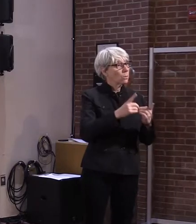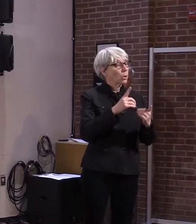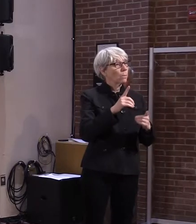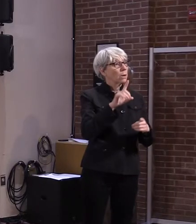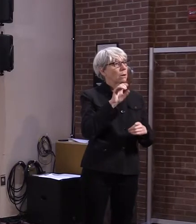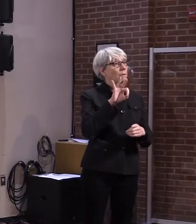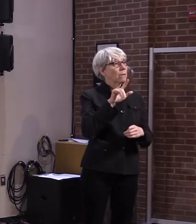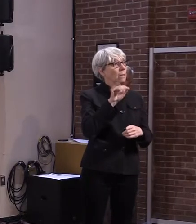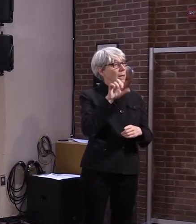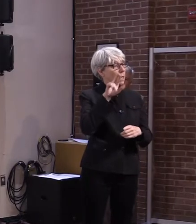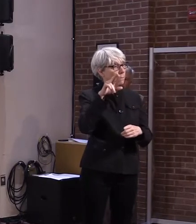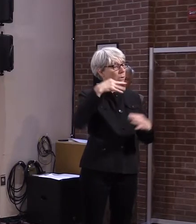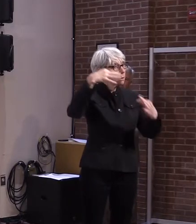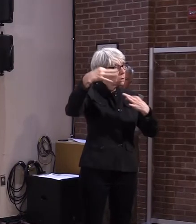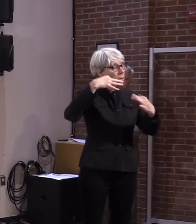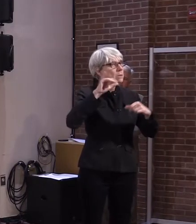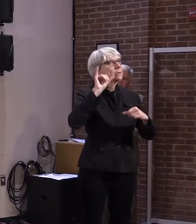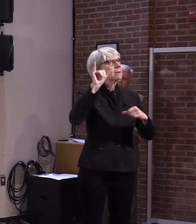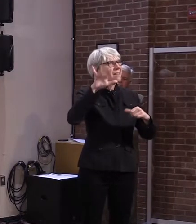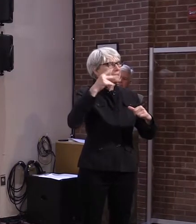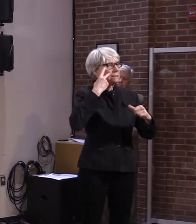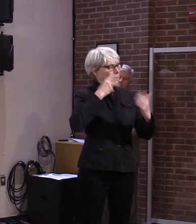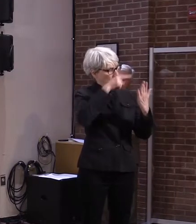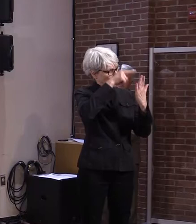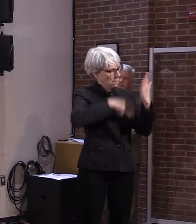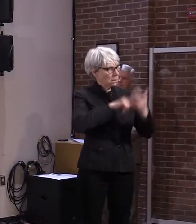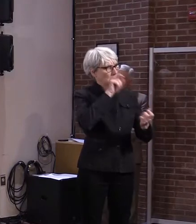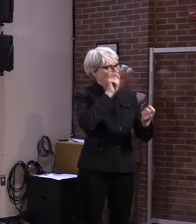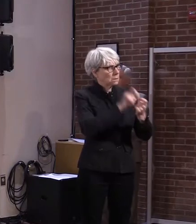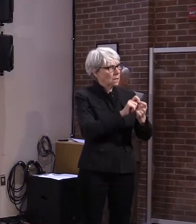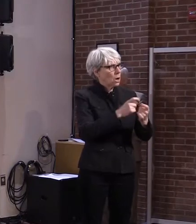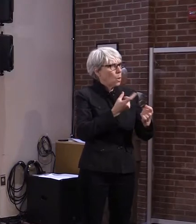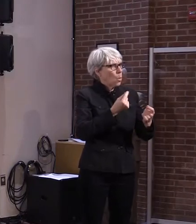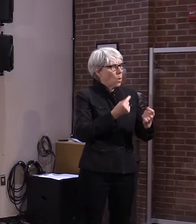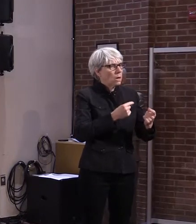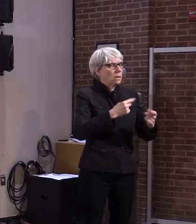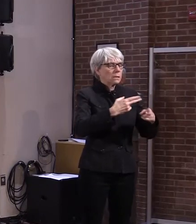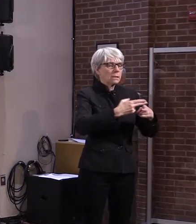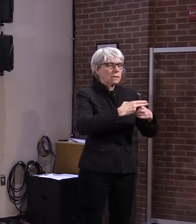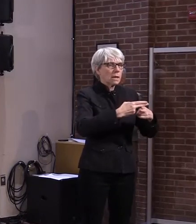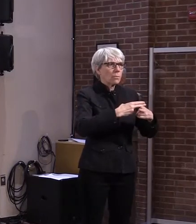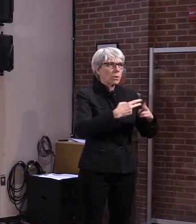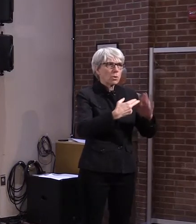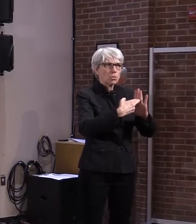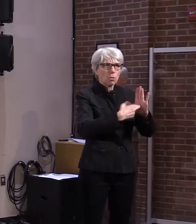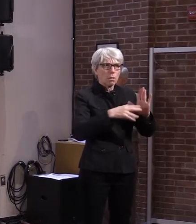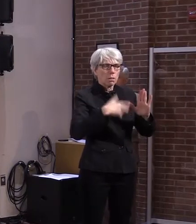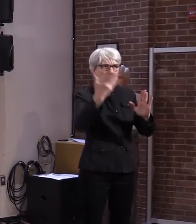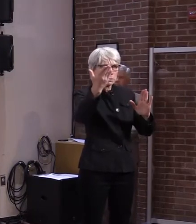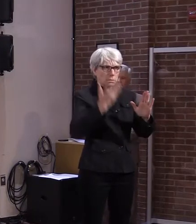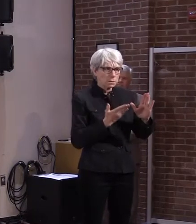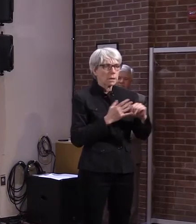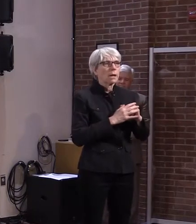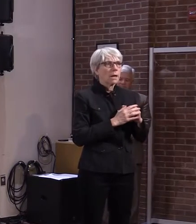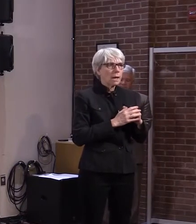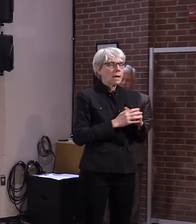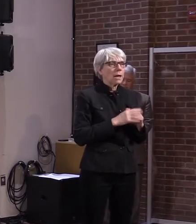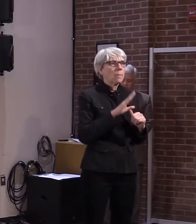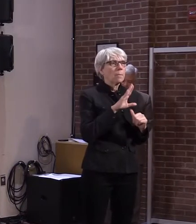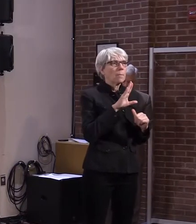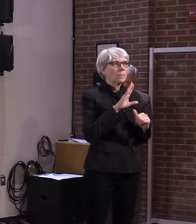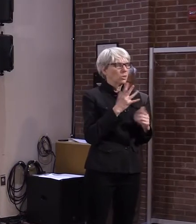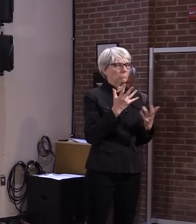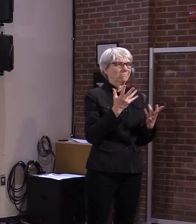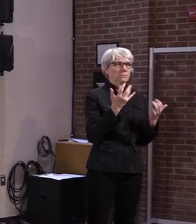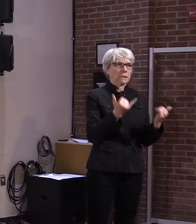have a copy of the specific standard, the emergency testing or temporary standard. So until we see that specifics, we're just